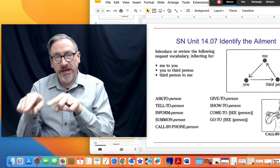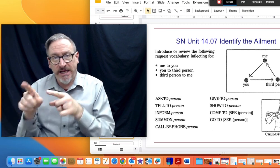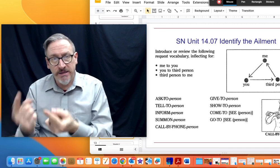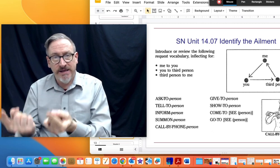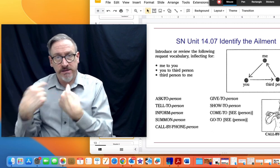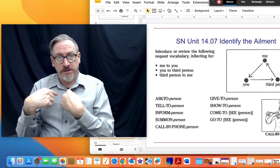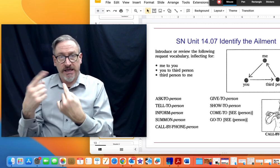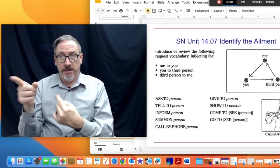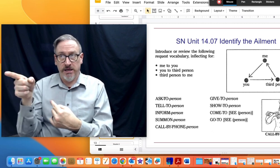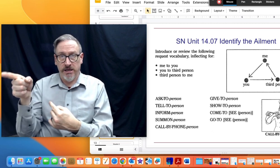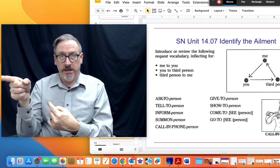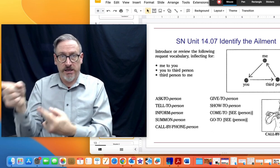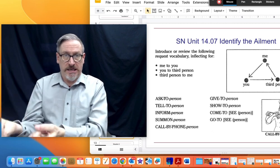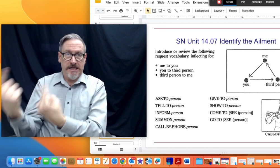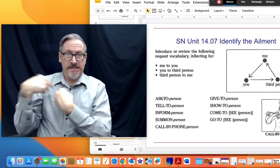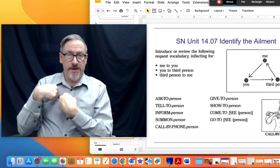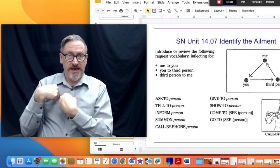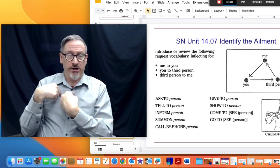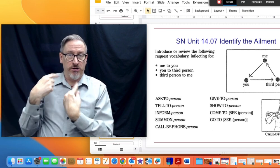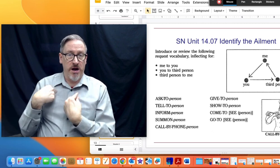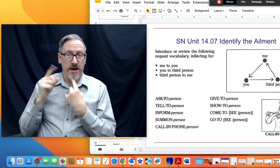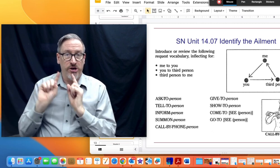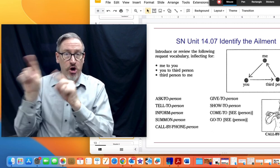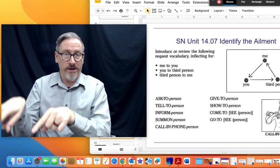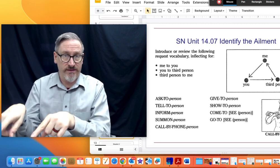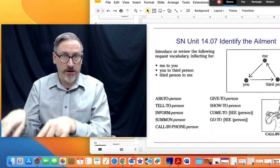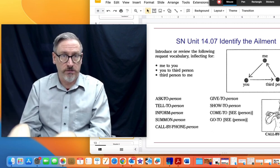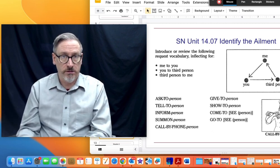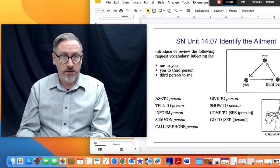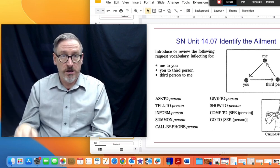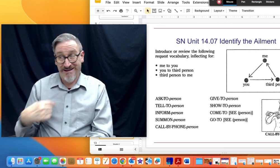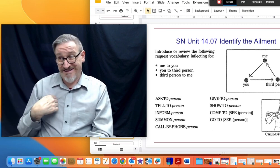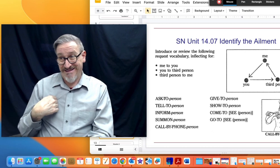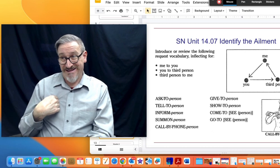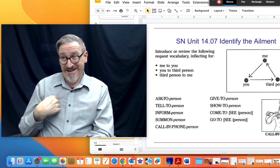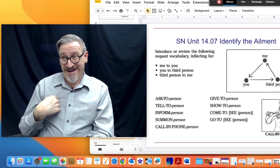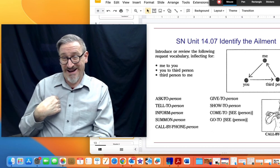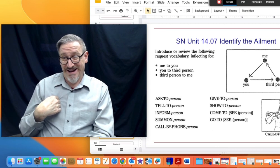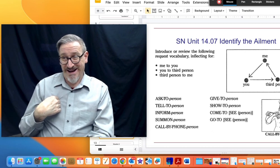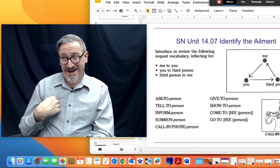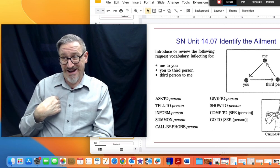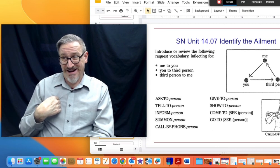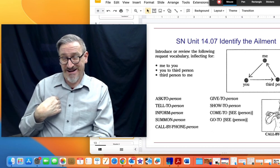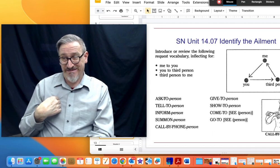And really, it depends. He's coming here. I'm going there.